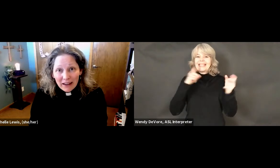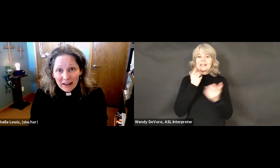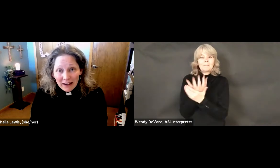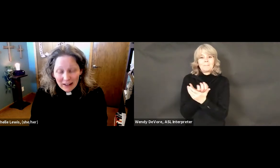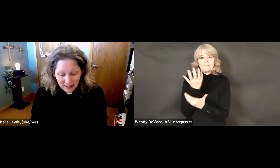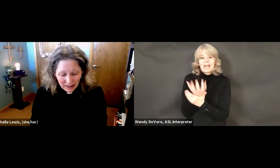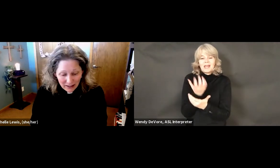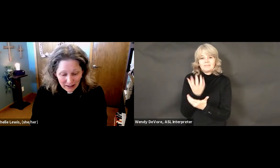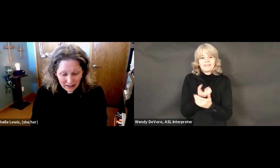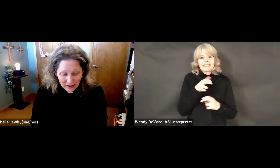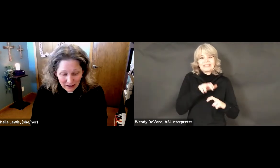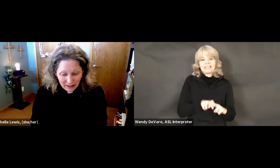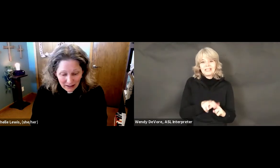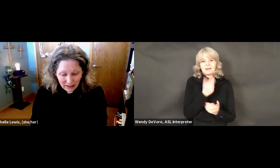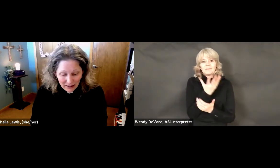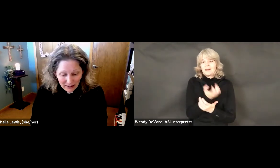beg.